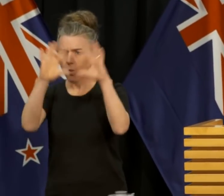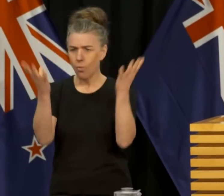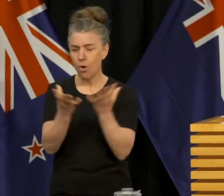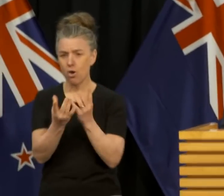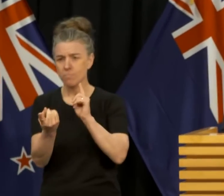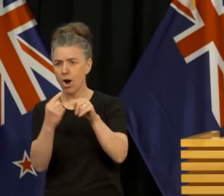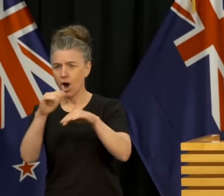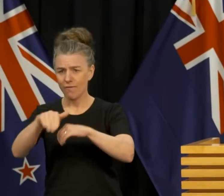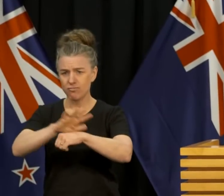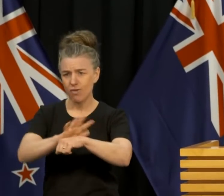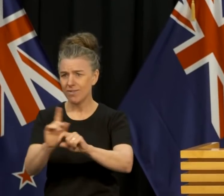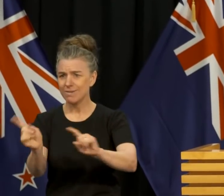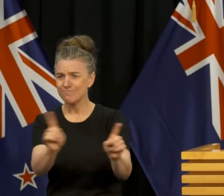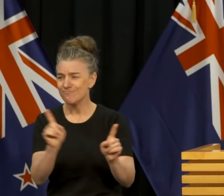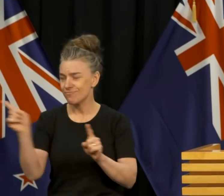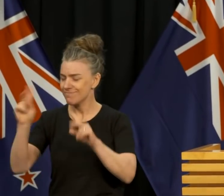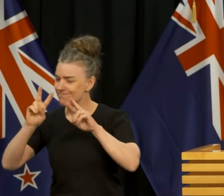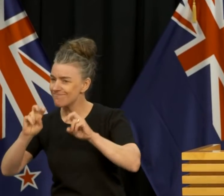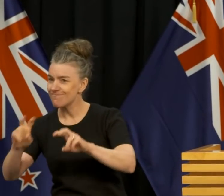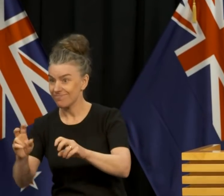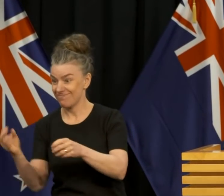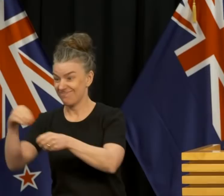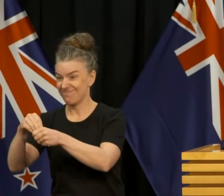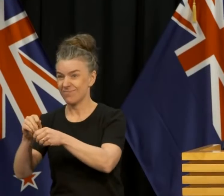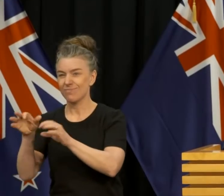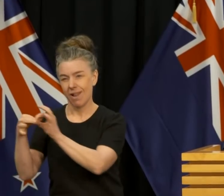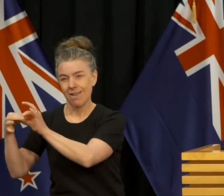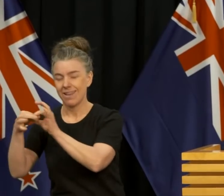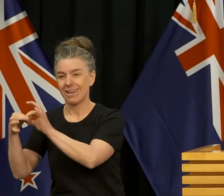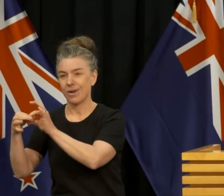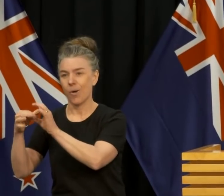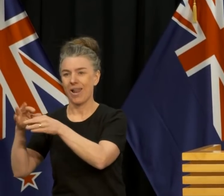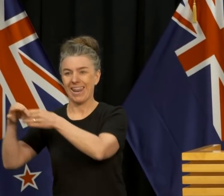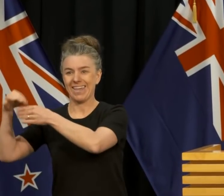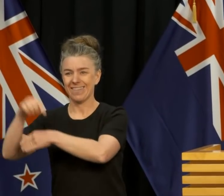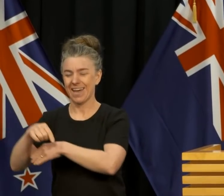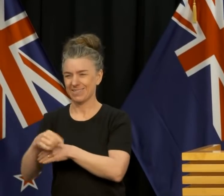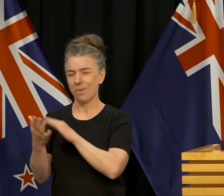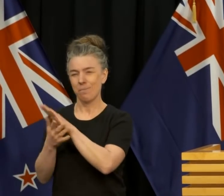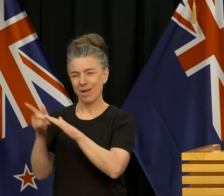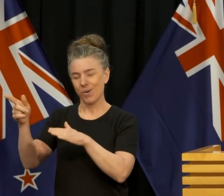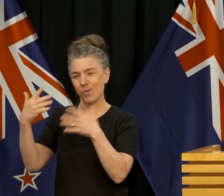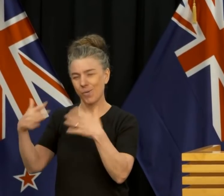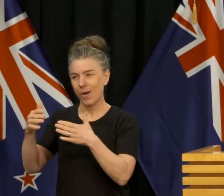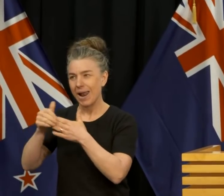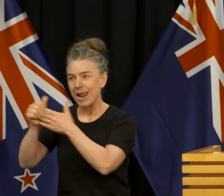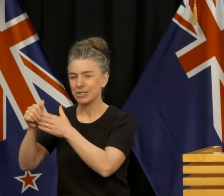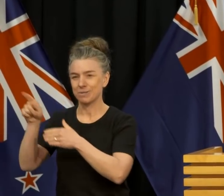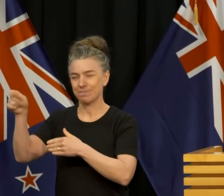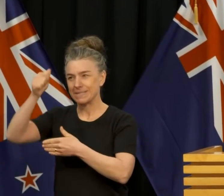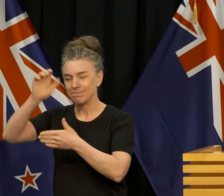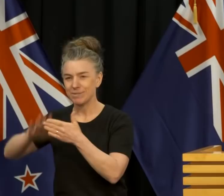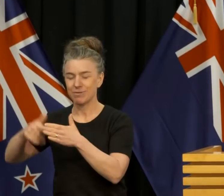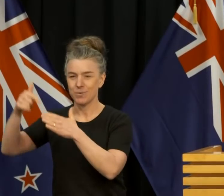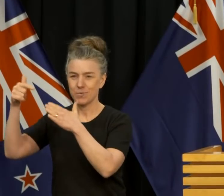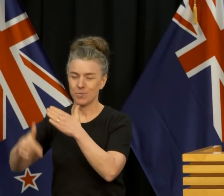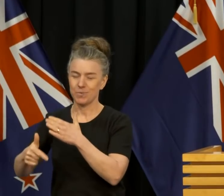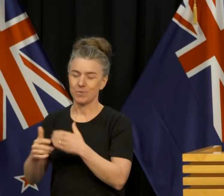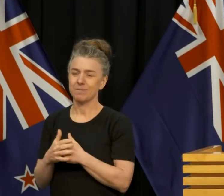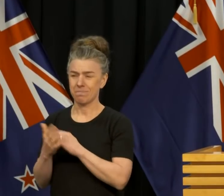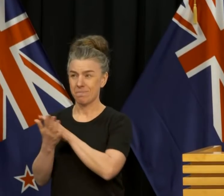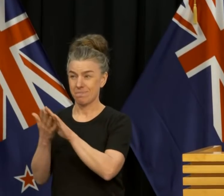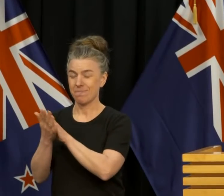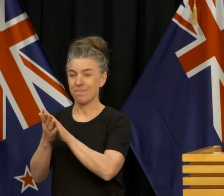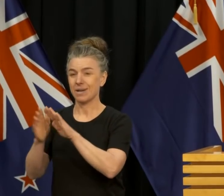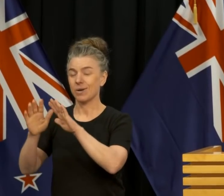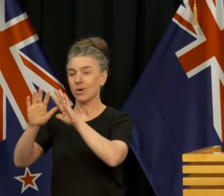Response. The appointment, I think, acknowledges the depths of Helen's experience and leadership. It does represent a significant